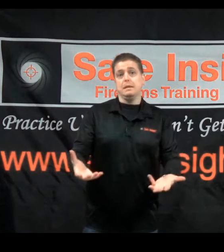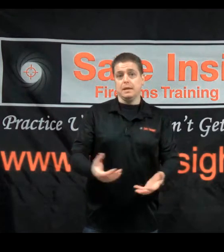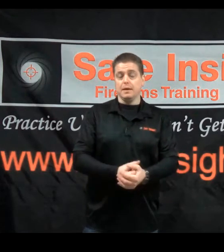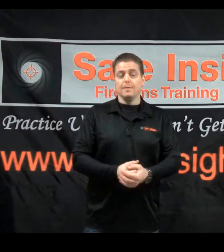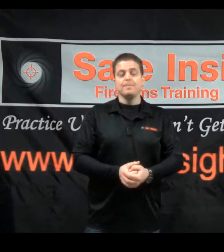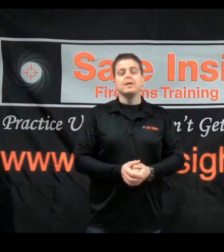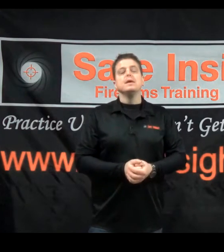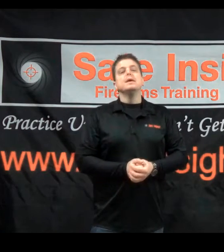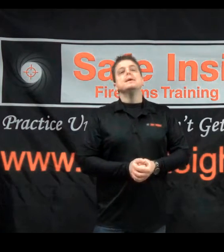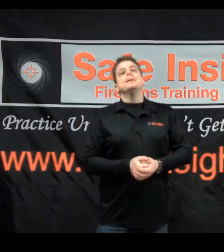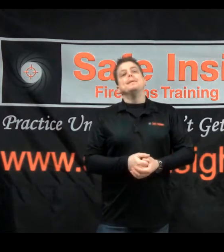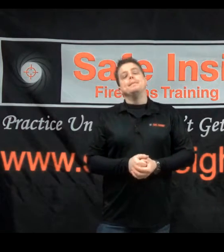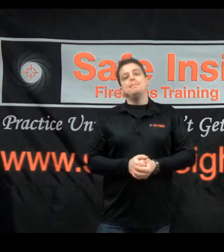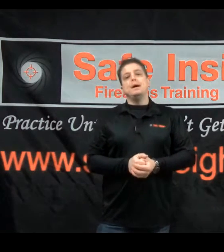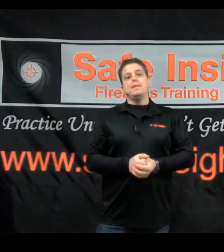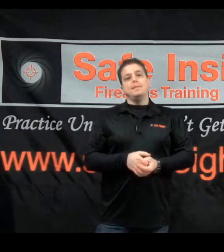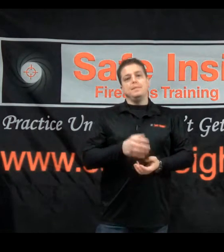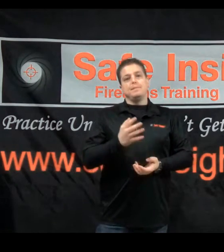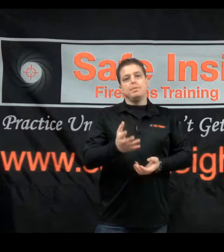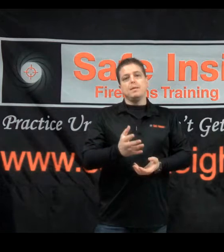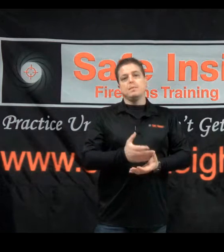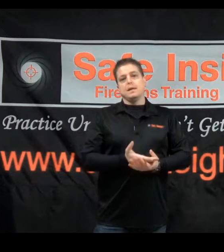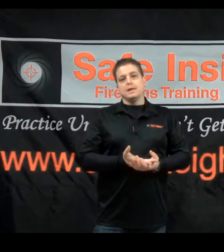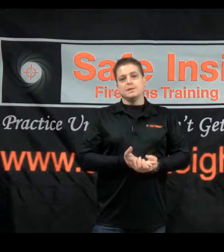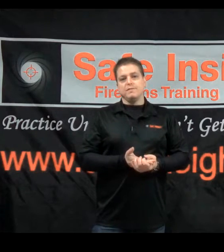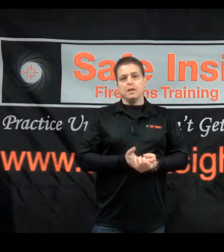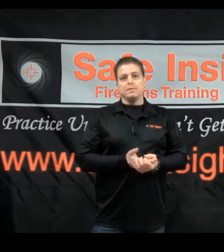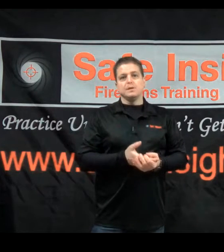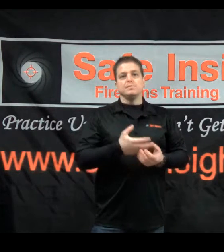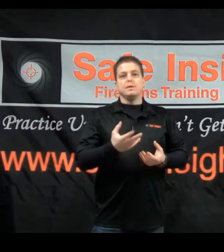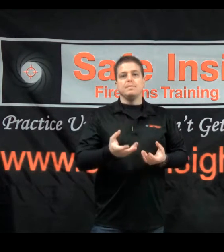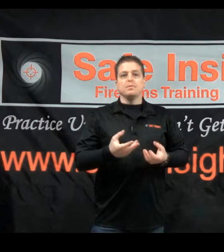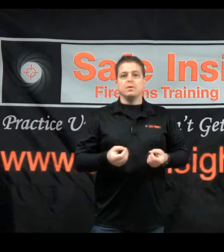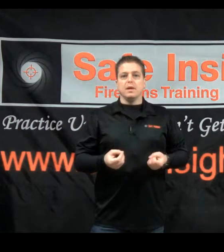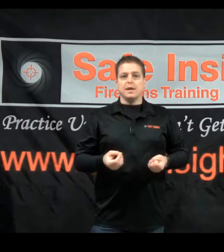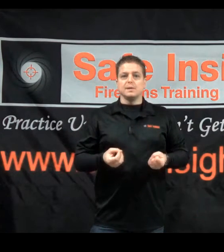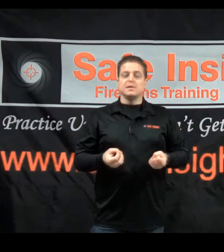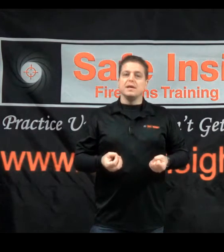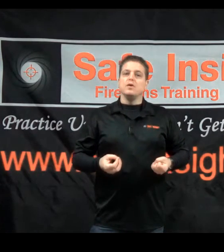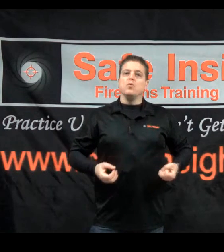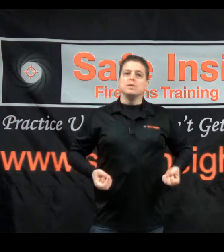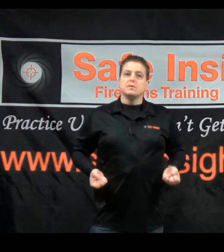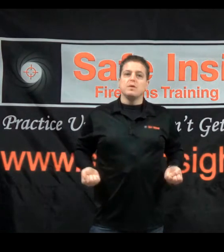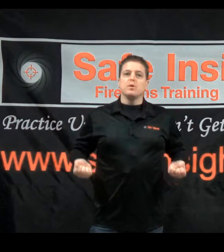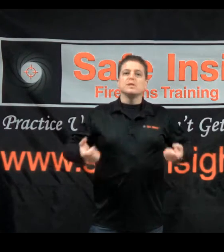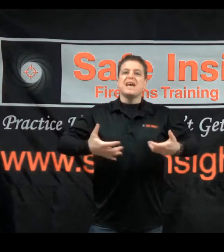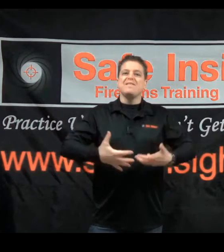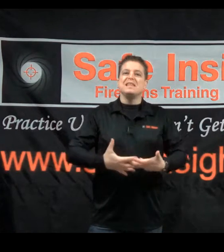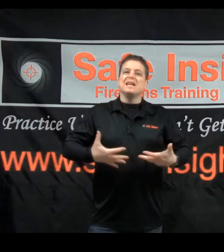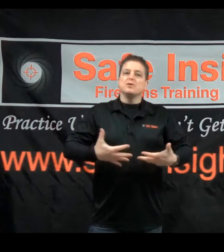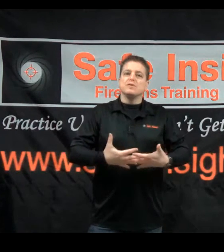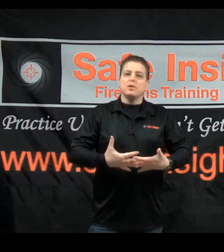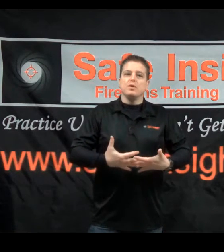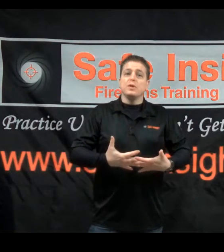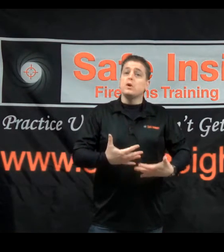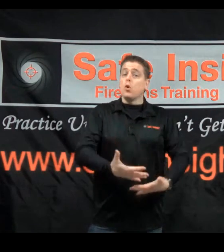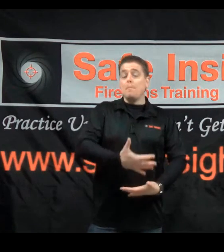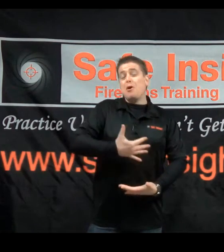ability. But the problem that has developed is people realize that when somebody wears heavy layers of clothing or